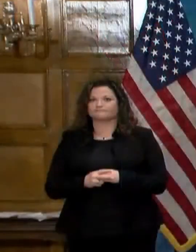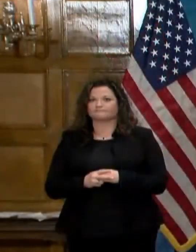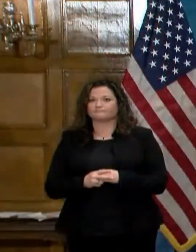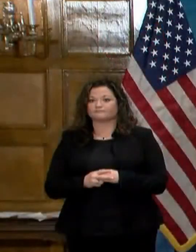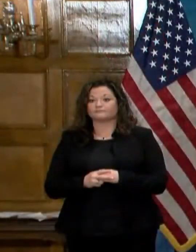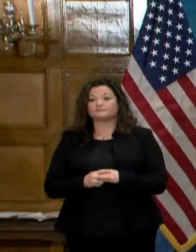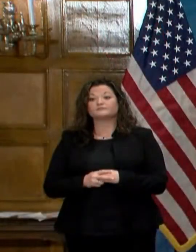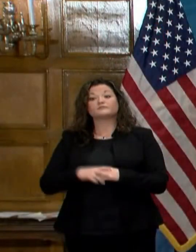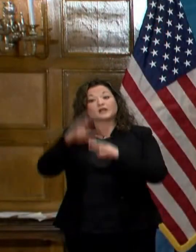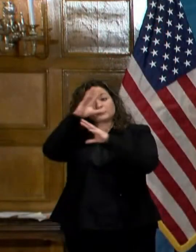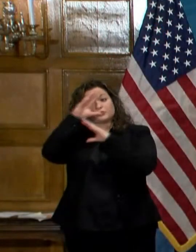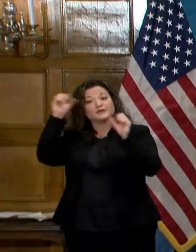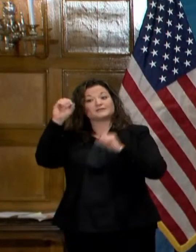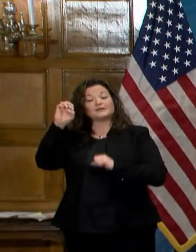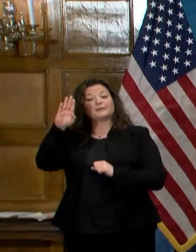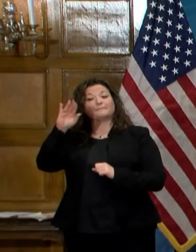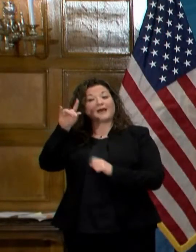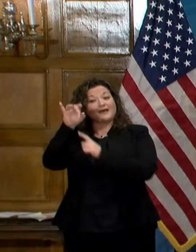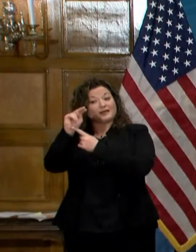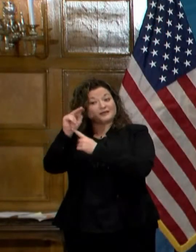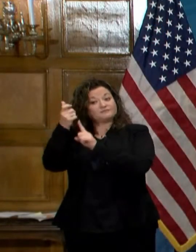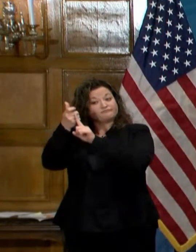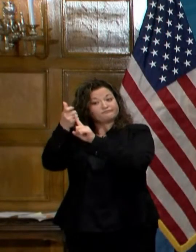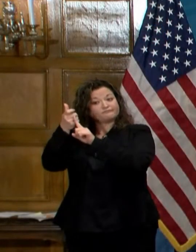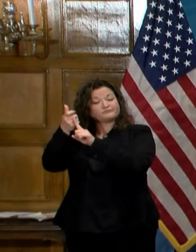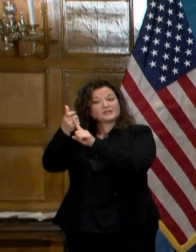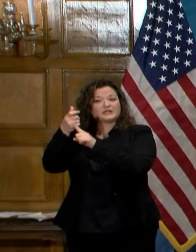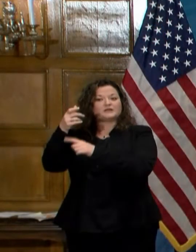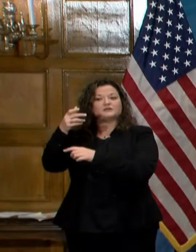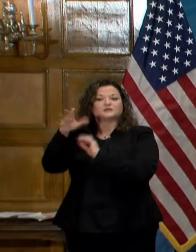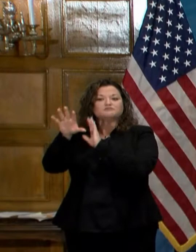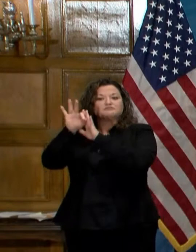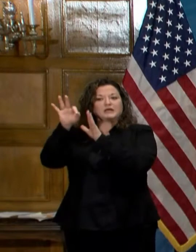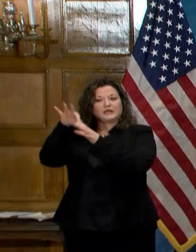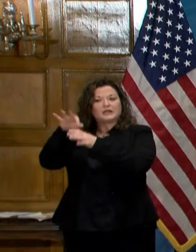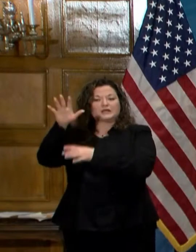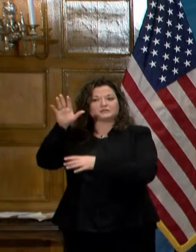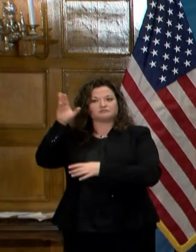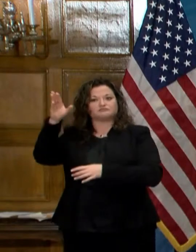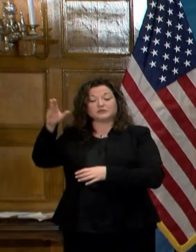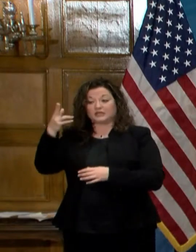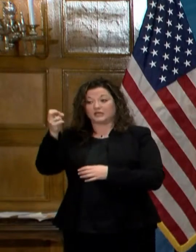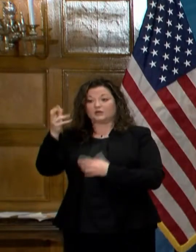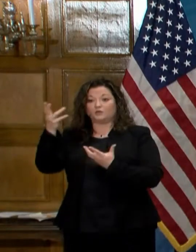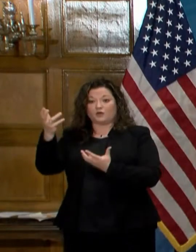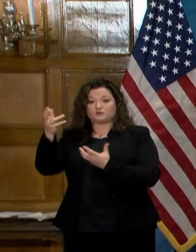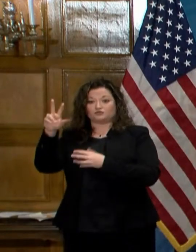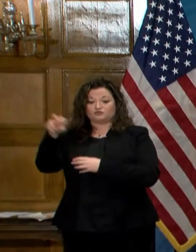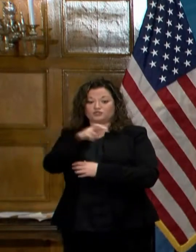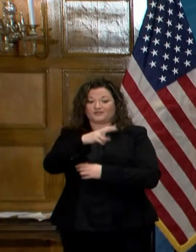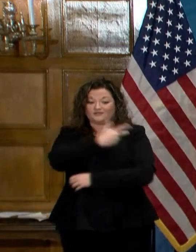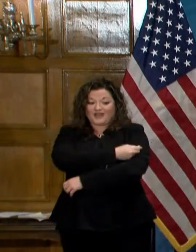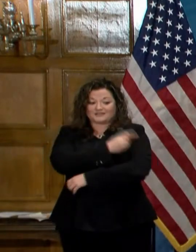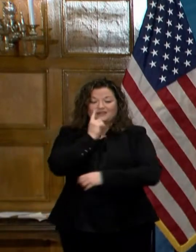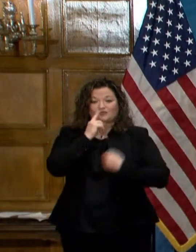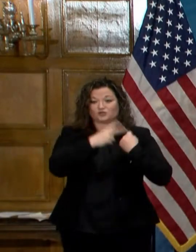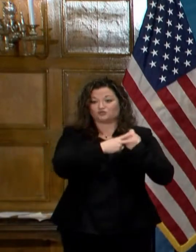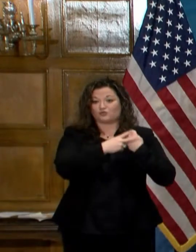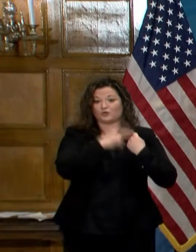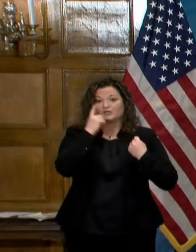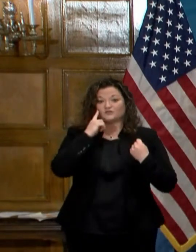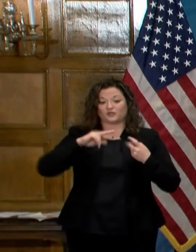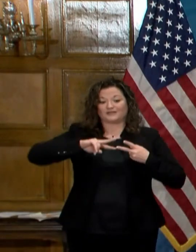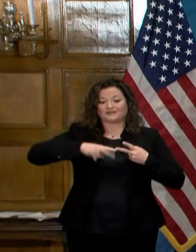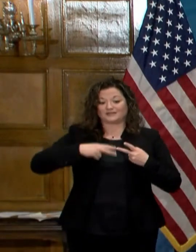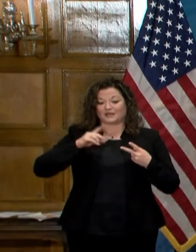whenever President-elect Biden indicated that he wanted to shift more of the vaccine in storage for the second dose to